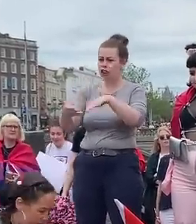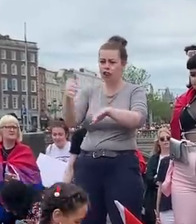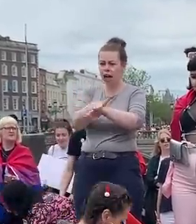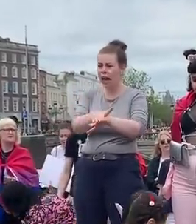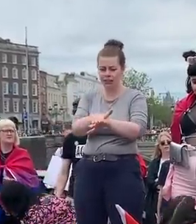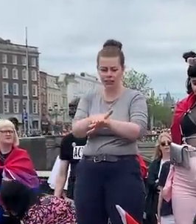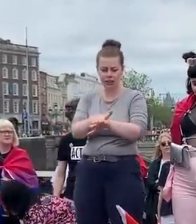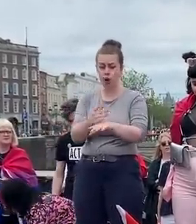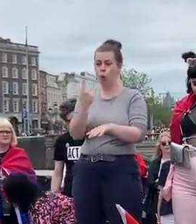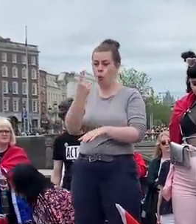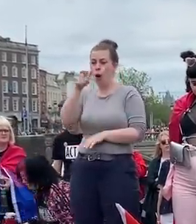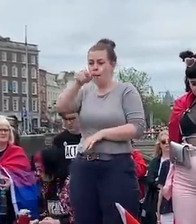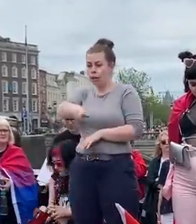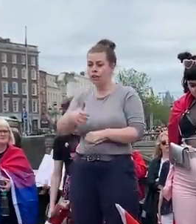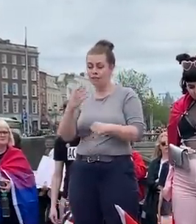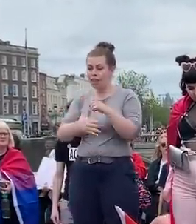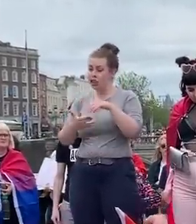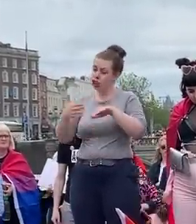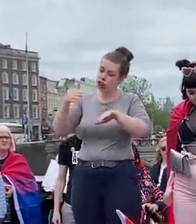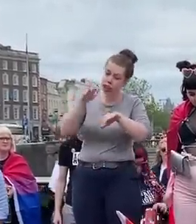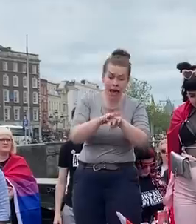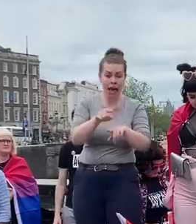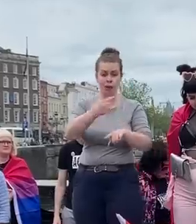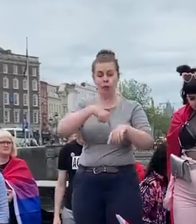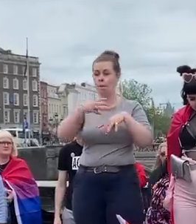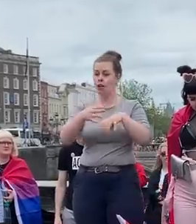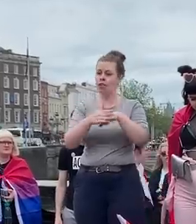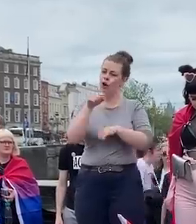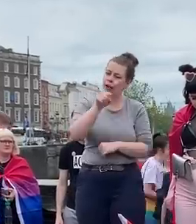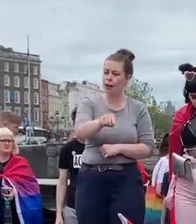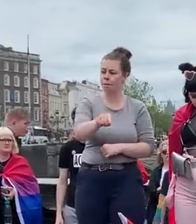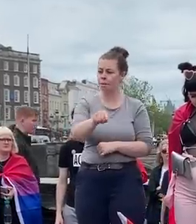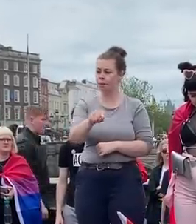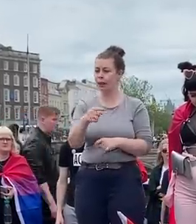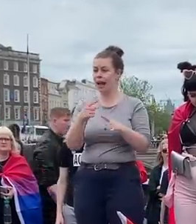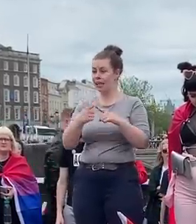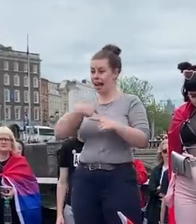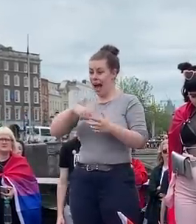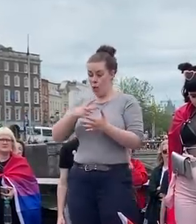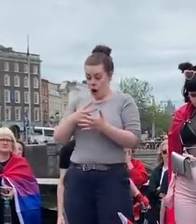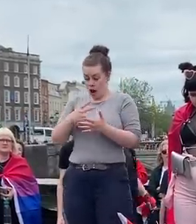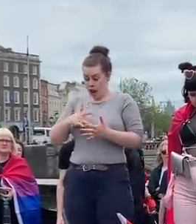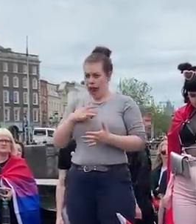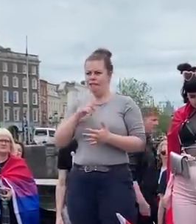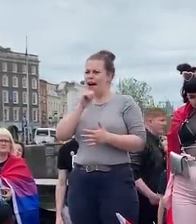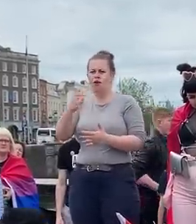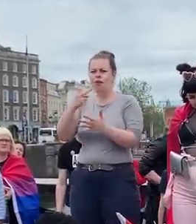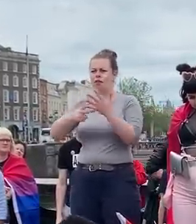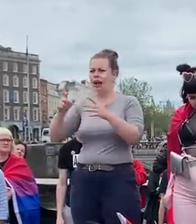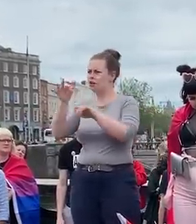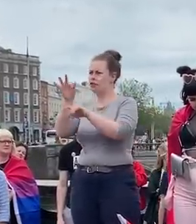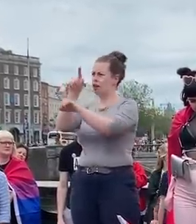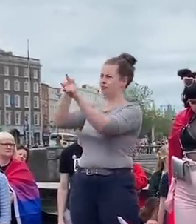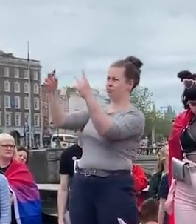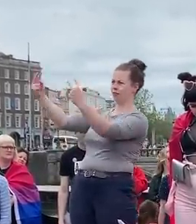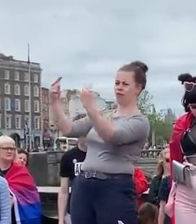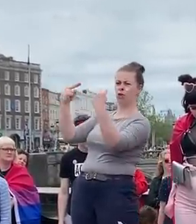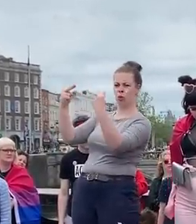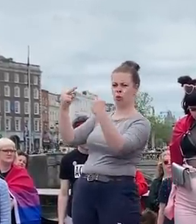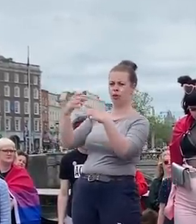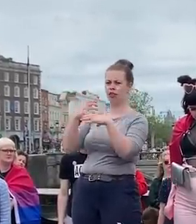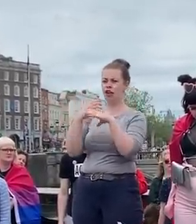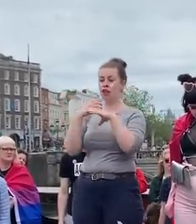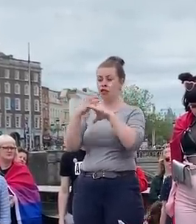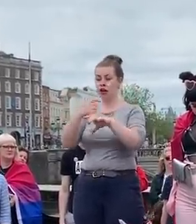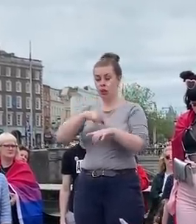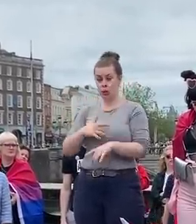the loss of an individual, but also how little value our lives had. How little value the country